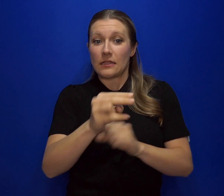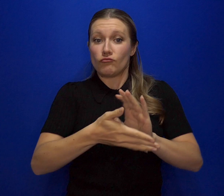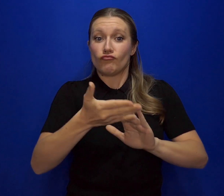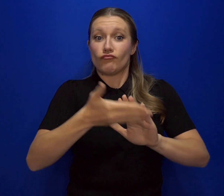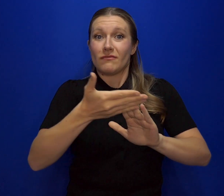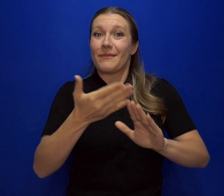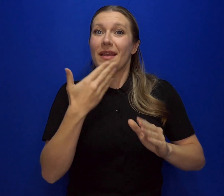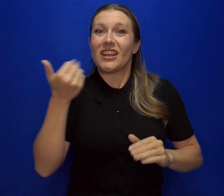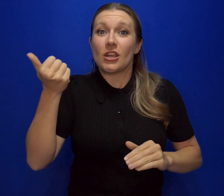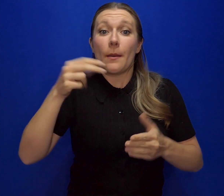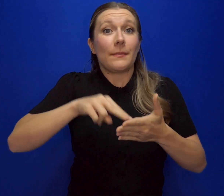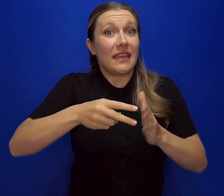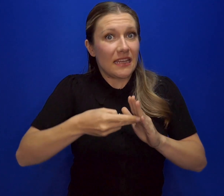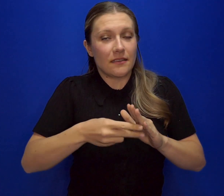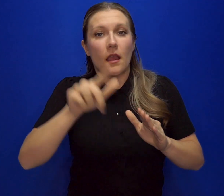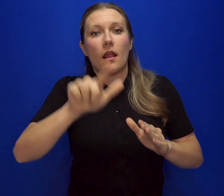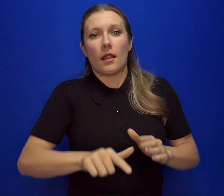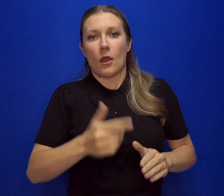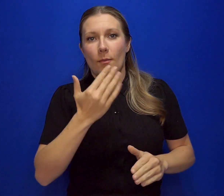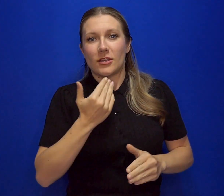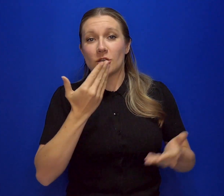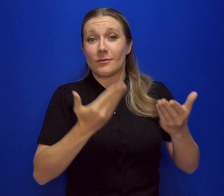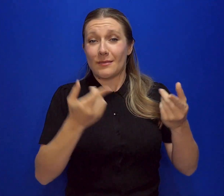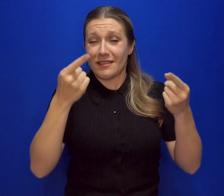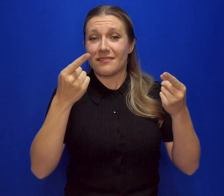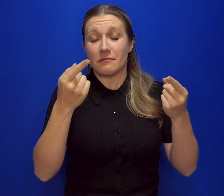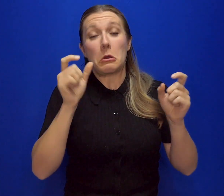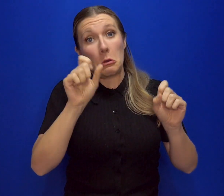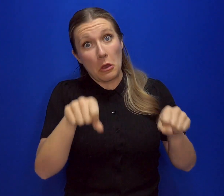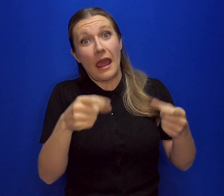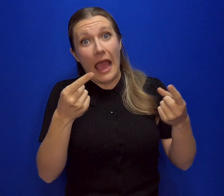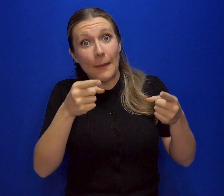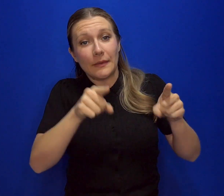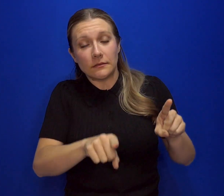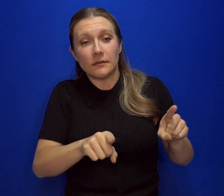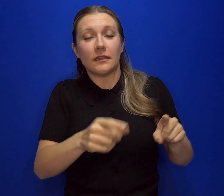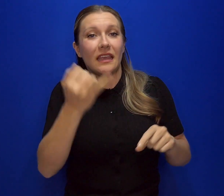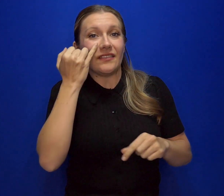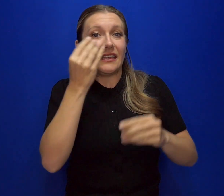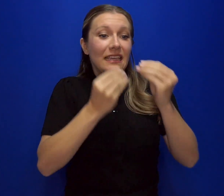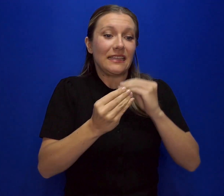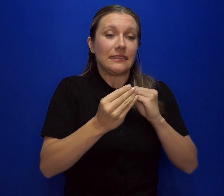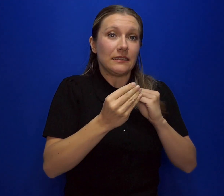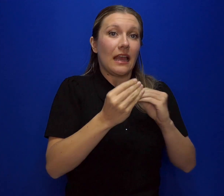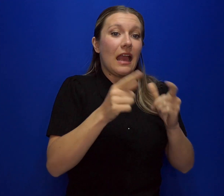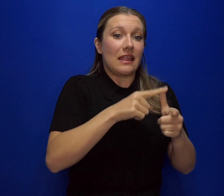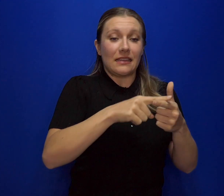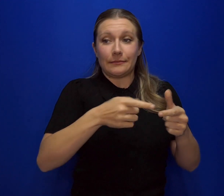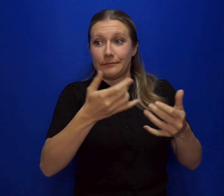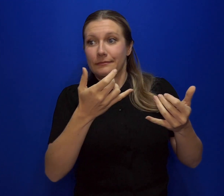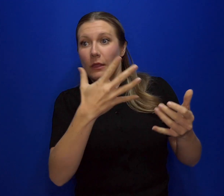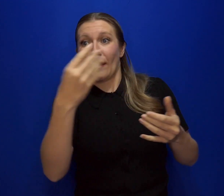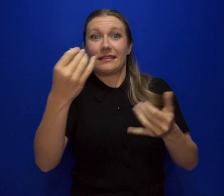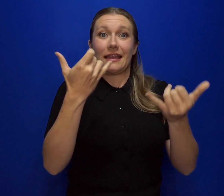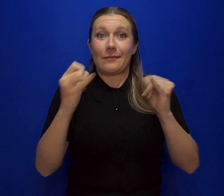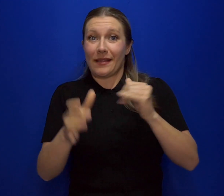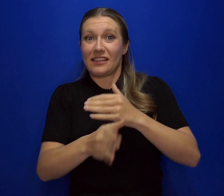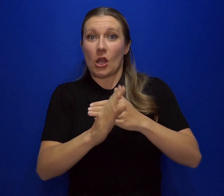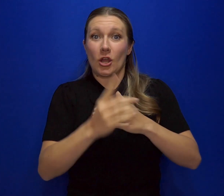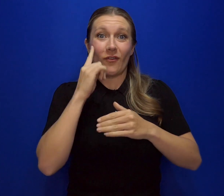better. So be careful for low blood sugars if your child eats a meal and then goes and plays soccer for 3 hours, right? Yeah.